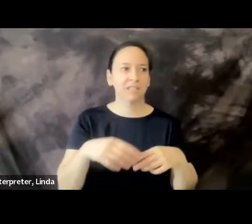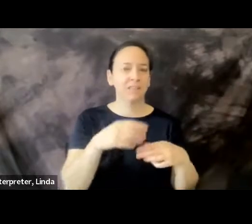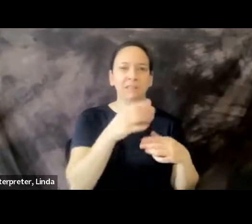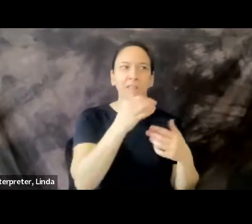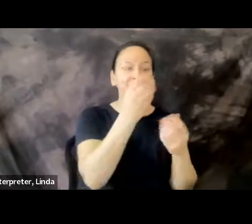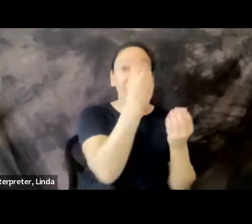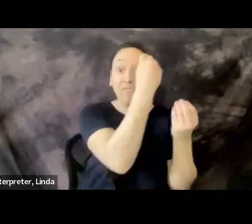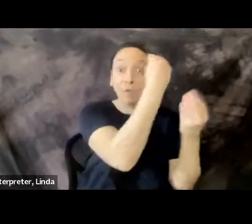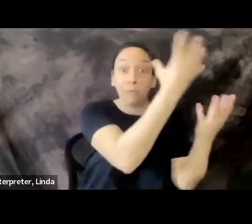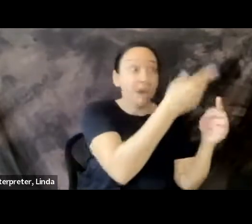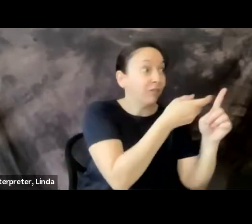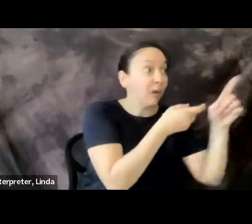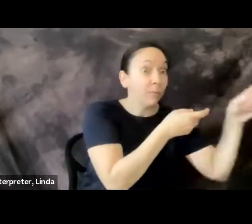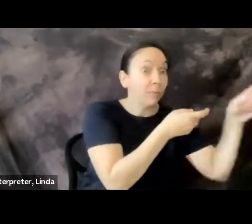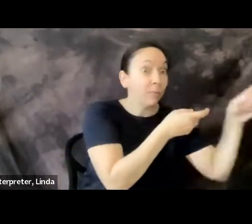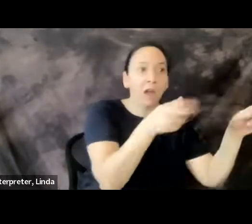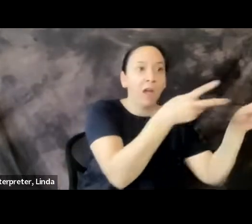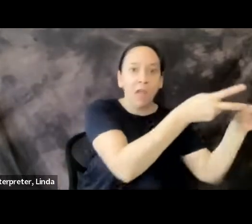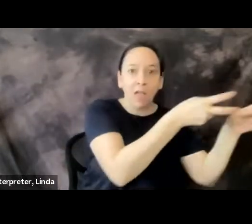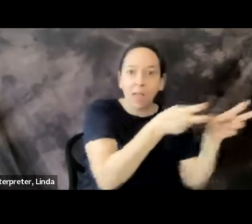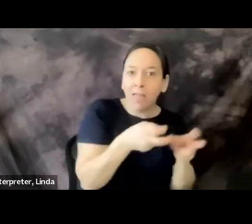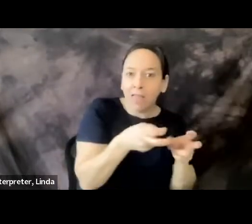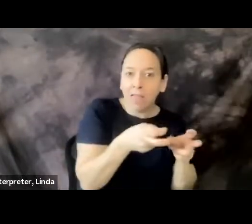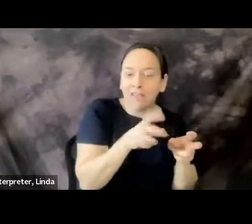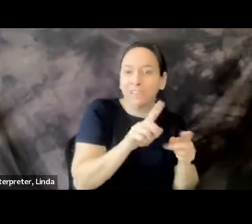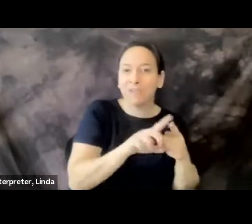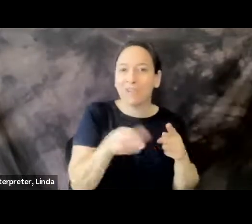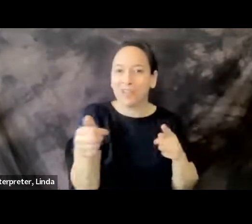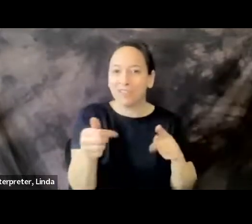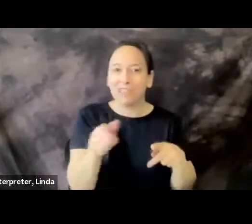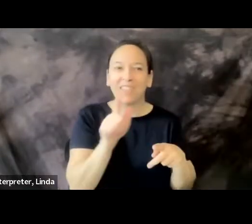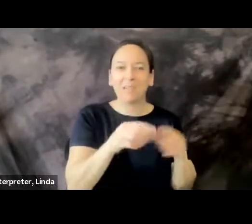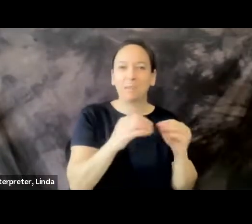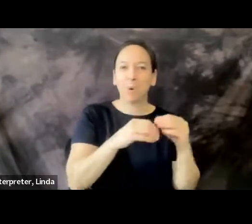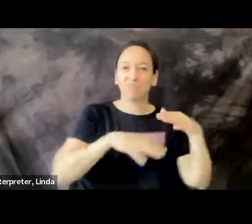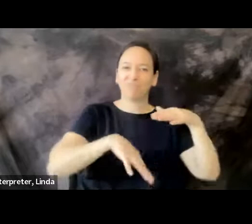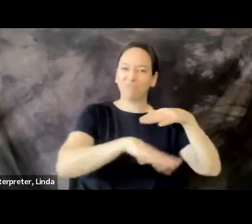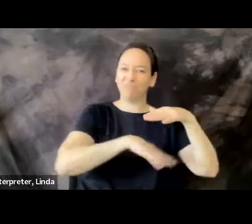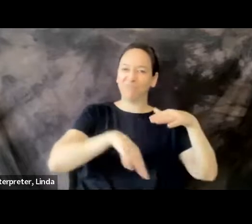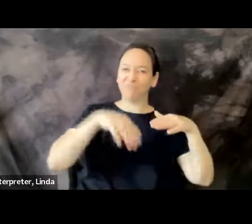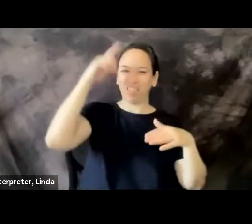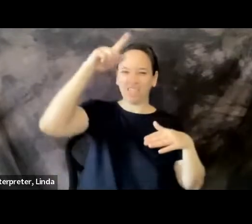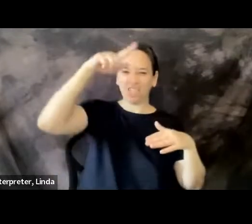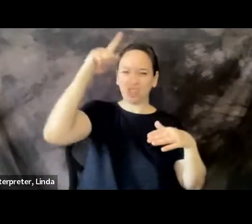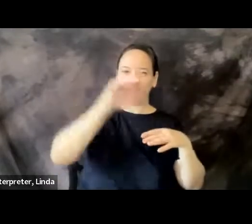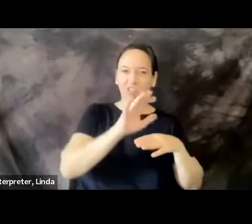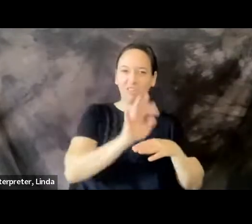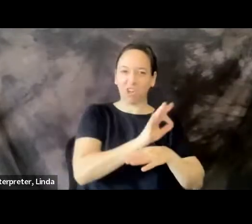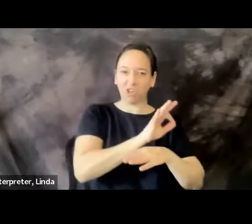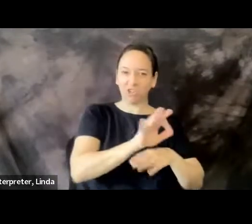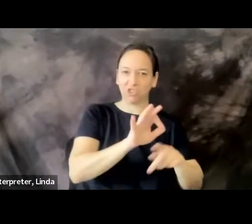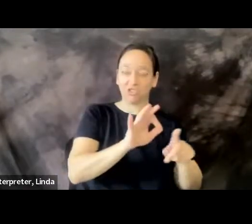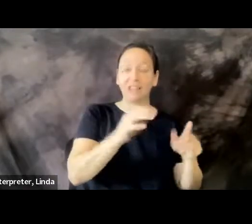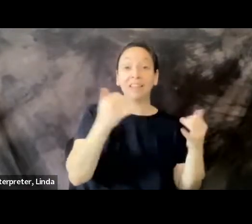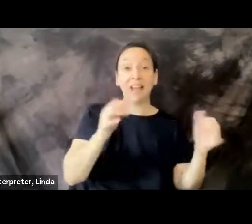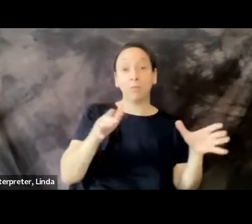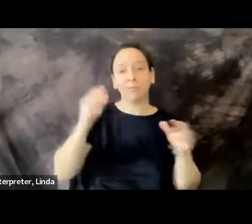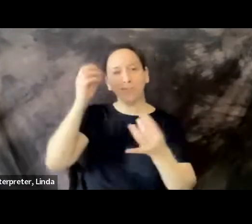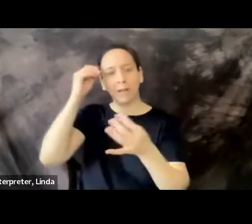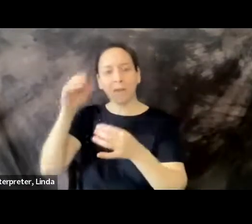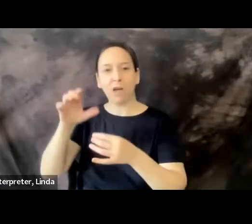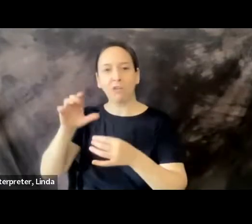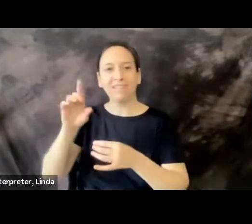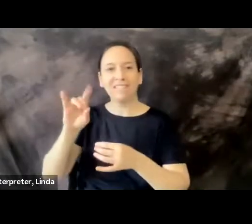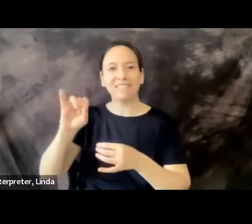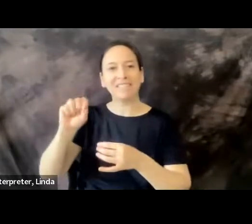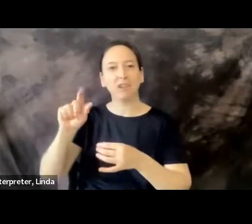from another system, that's all a more kind of logistical function of the technology. And then we also think about the more discretionary, what